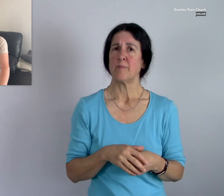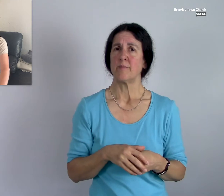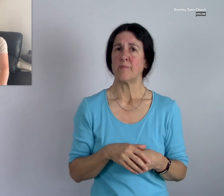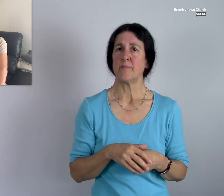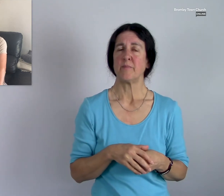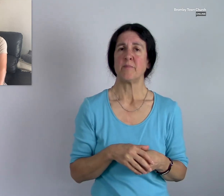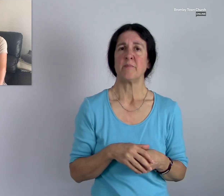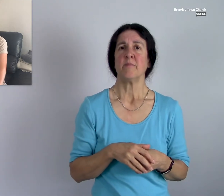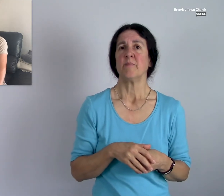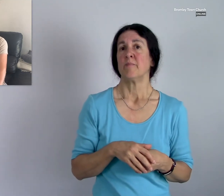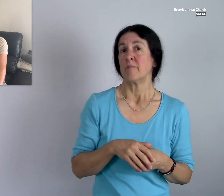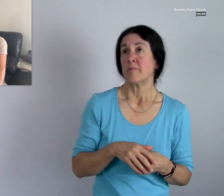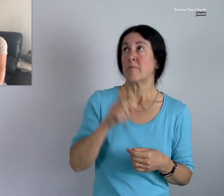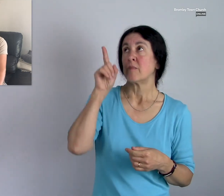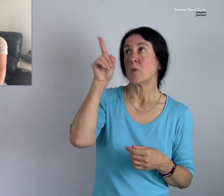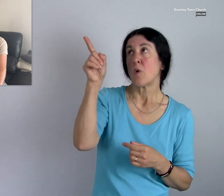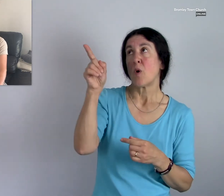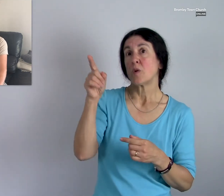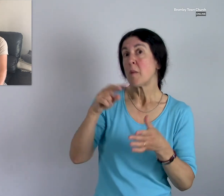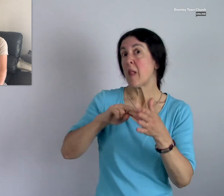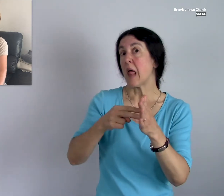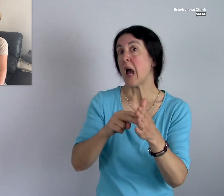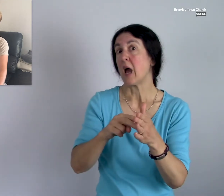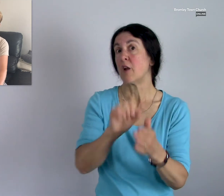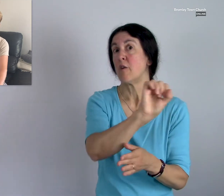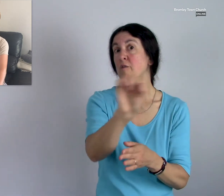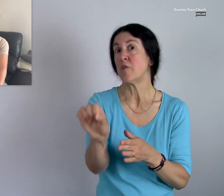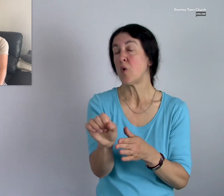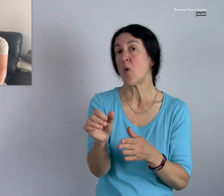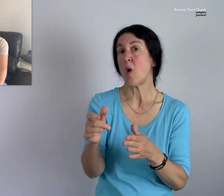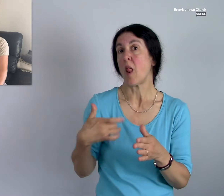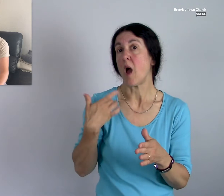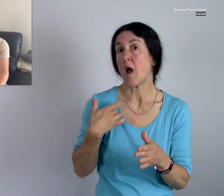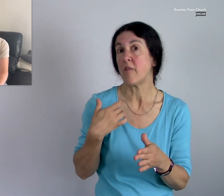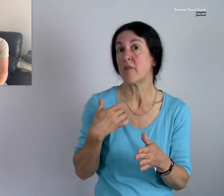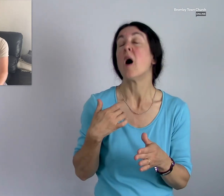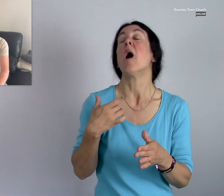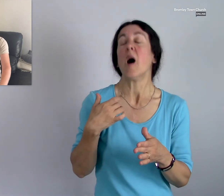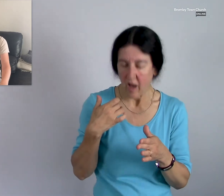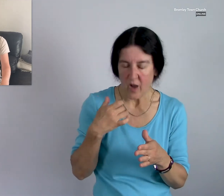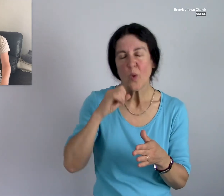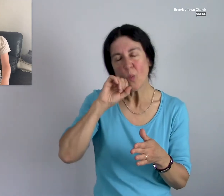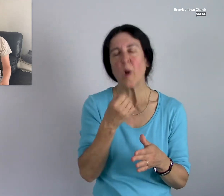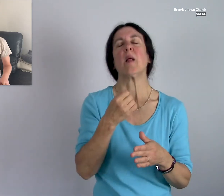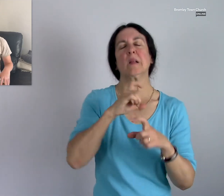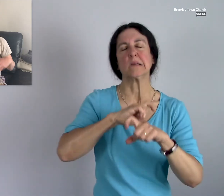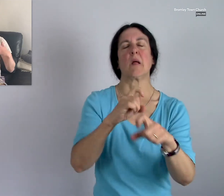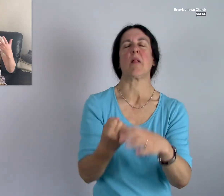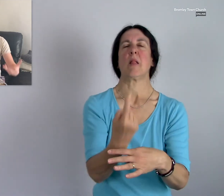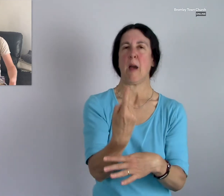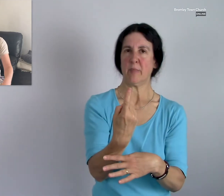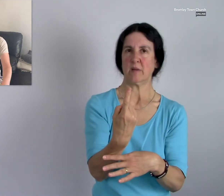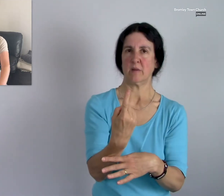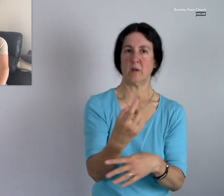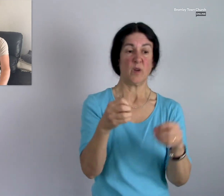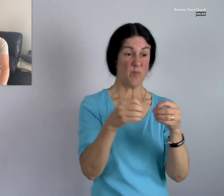still going to take place when we choose to trust him. His destiny for Bromley Town Church is still going to happen, even though there's